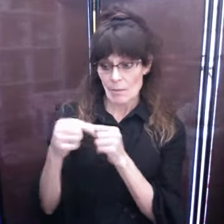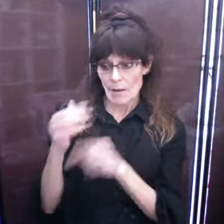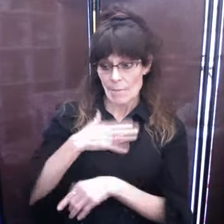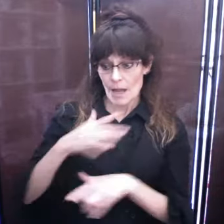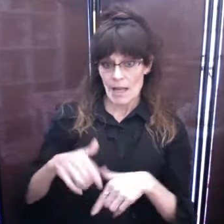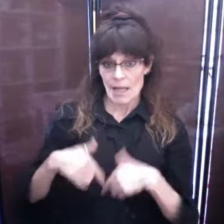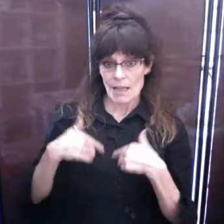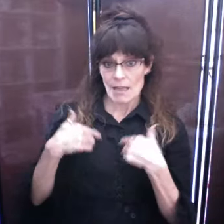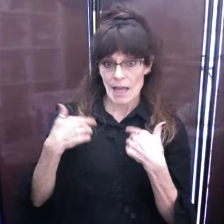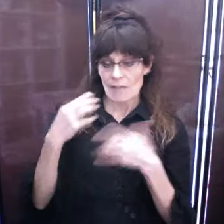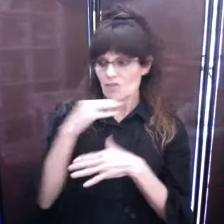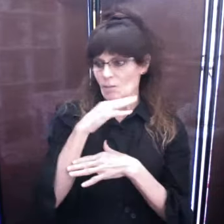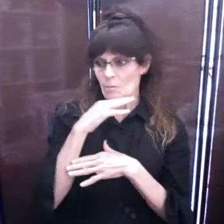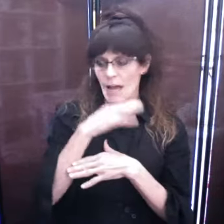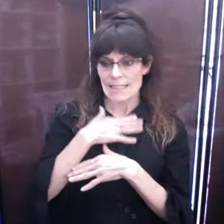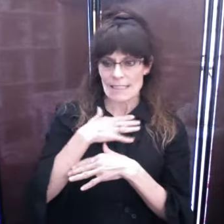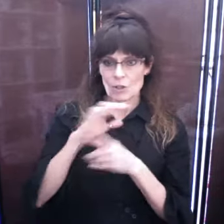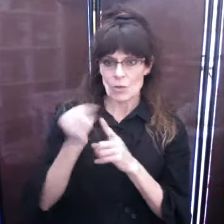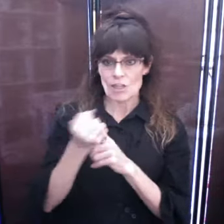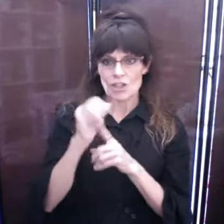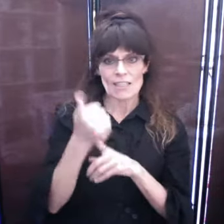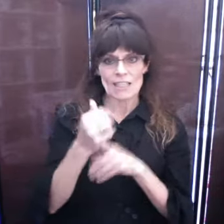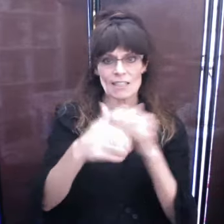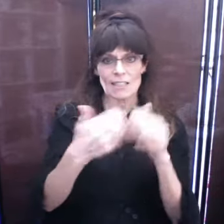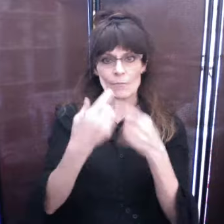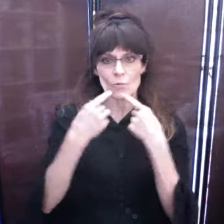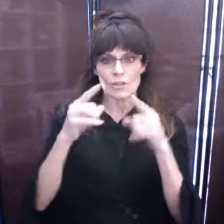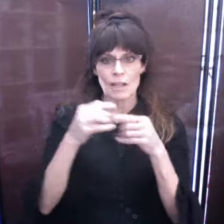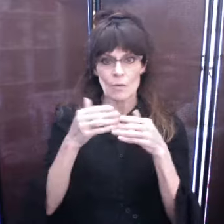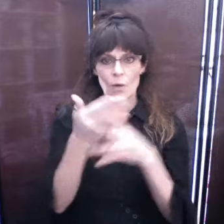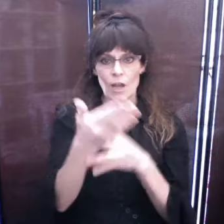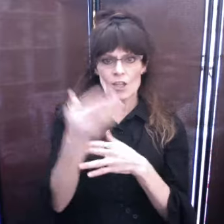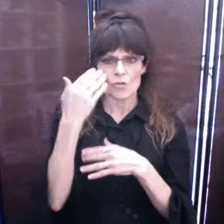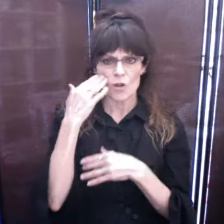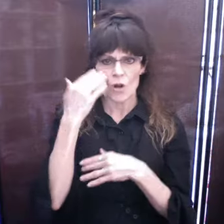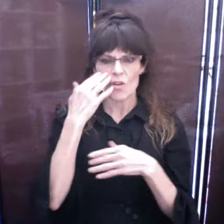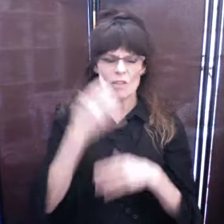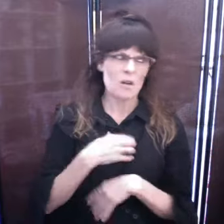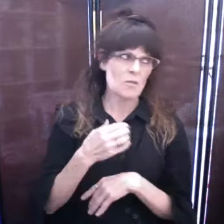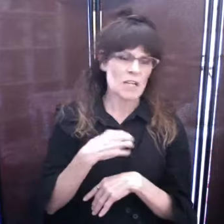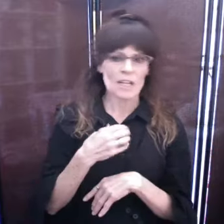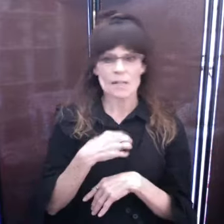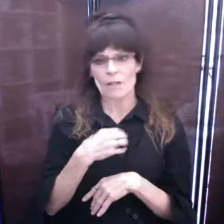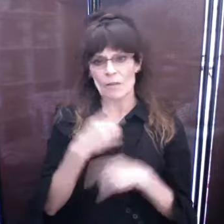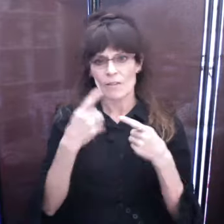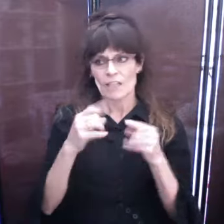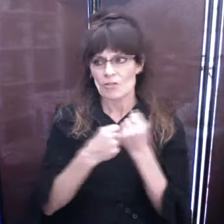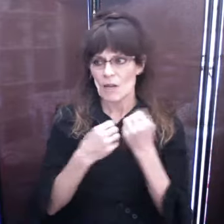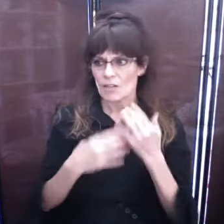my situation. 10-step works that way. I'm sure you guys have been through that, where you're moaning and complaining, and all of a sudden your sponsor shoots you a new angle